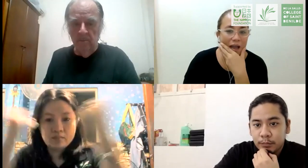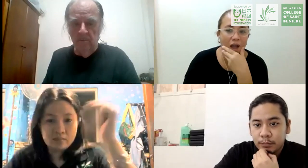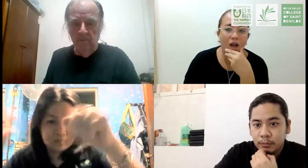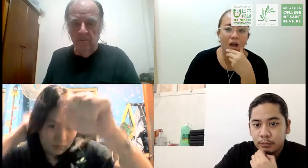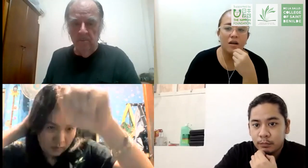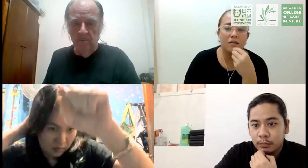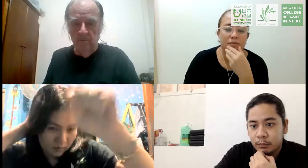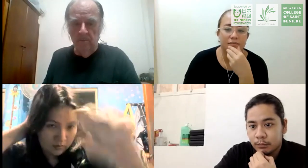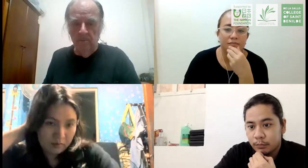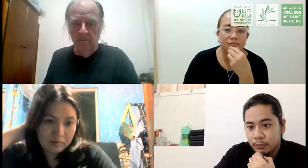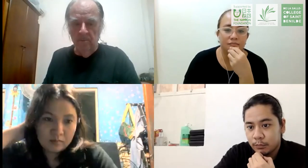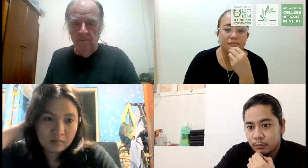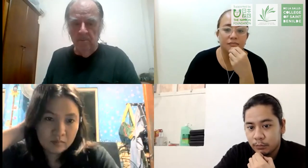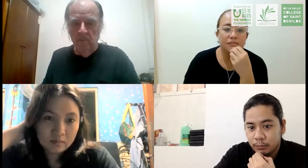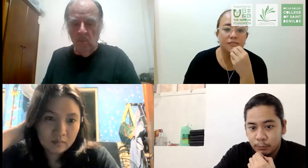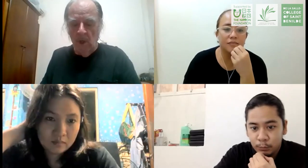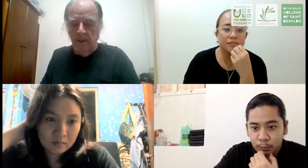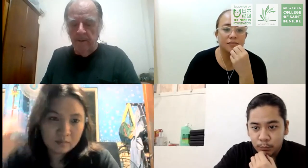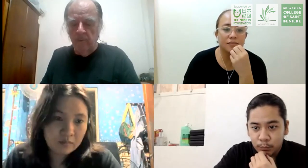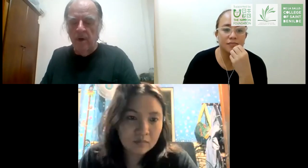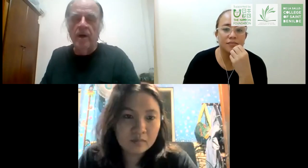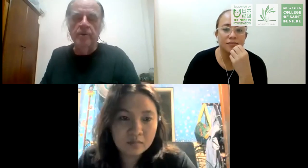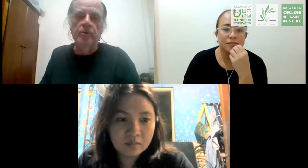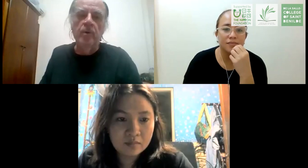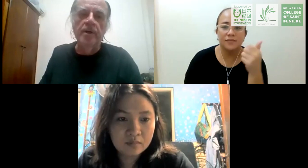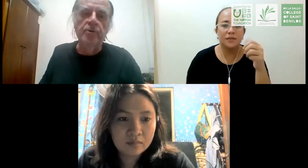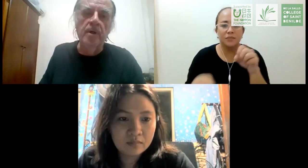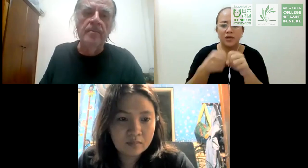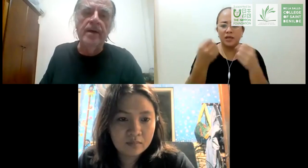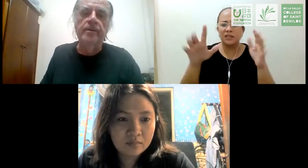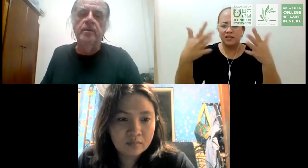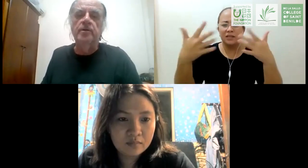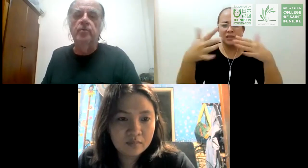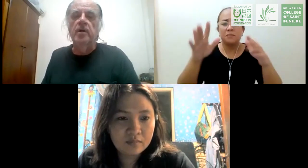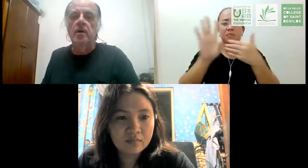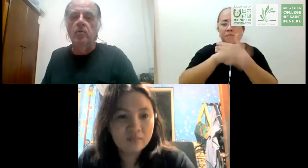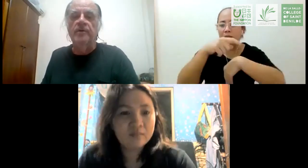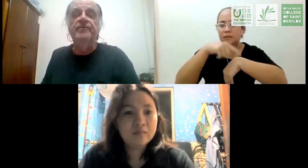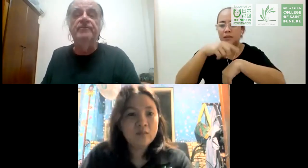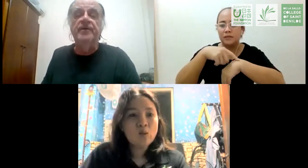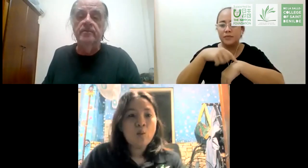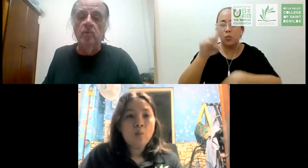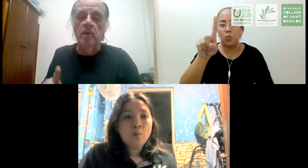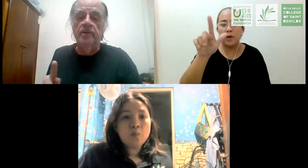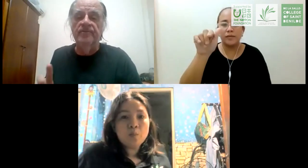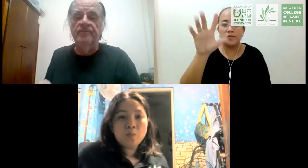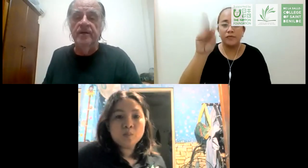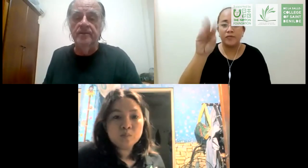We're on break time. We're on break. Yeah. Why don't you come back at 1:50? 1:50.